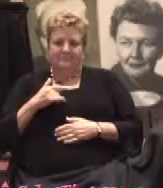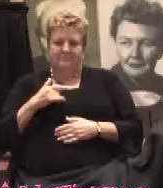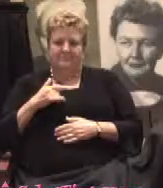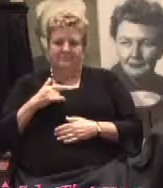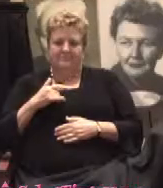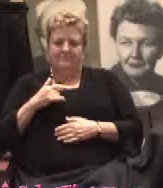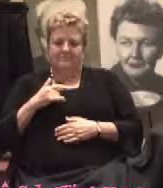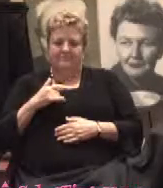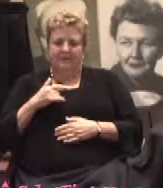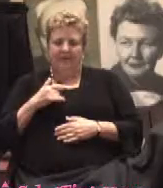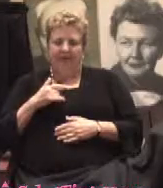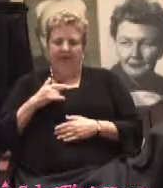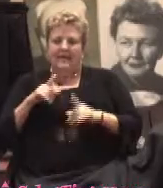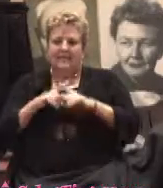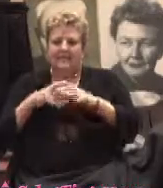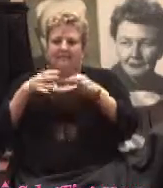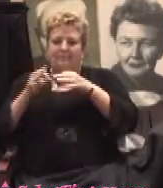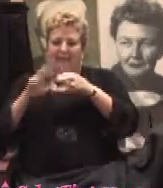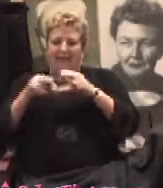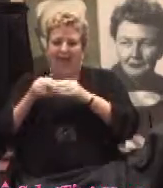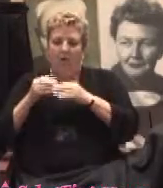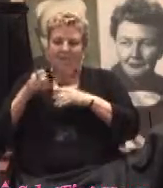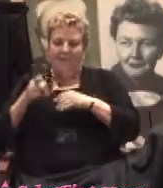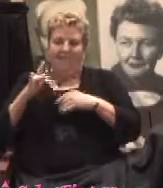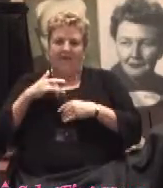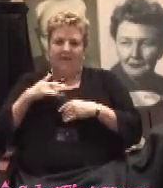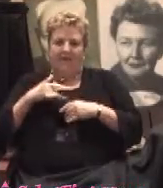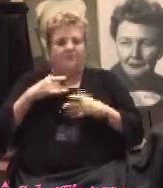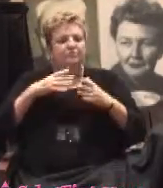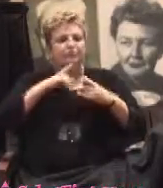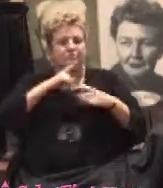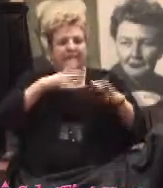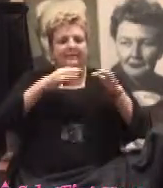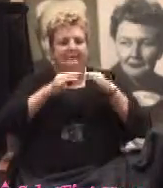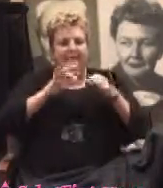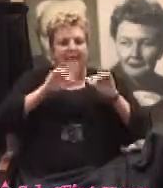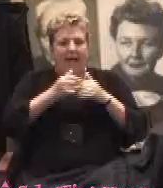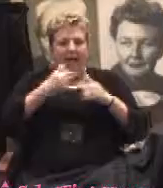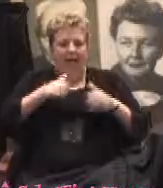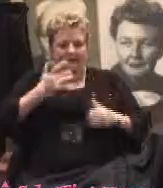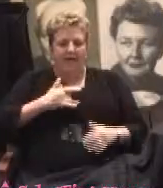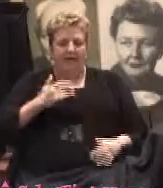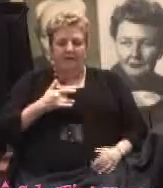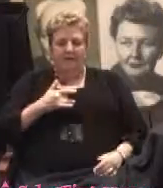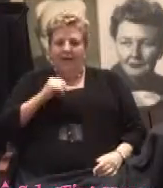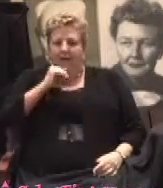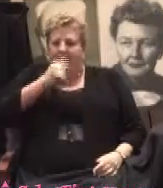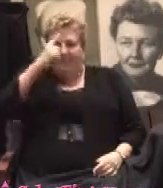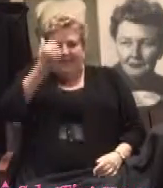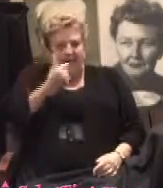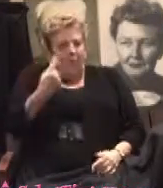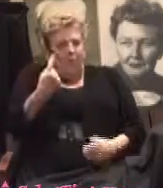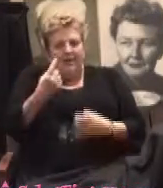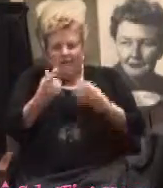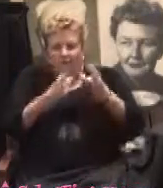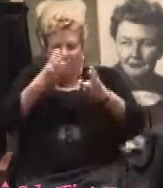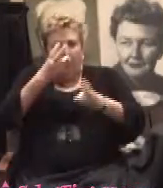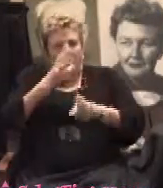was describing it. And I didn't know that anybody in the world knew how I felt. The loathsome feeling,